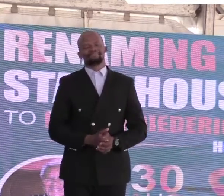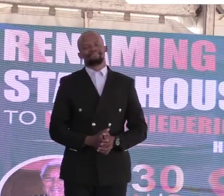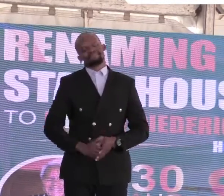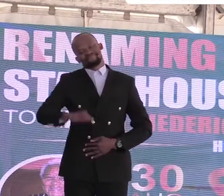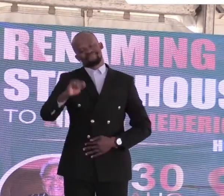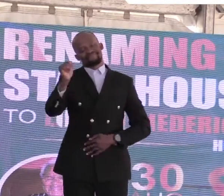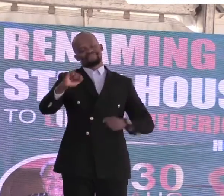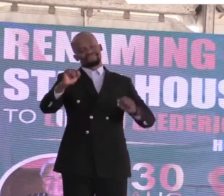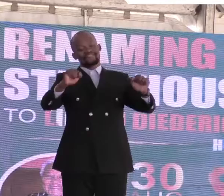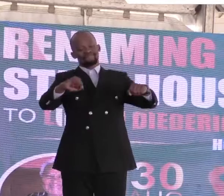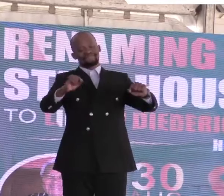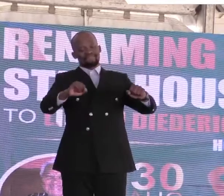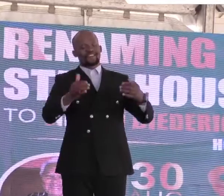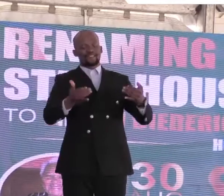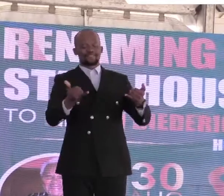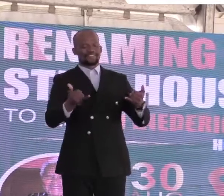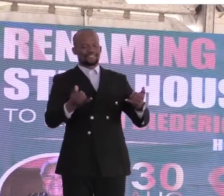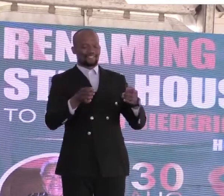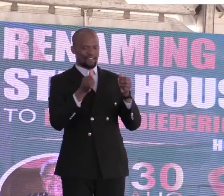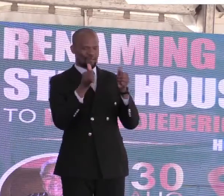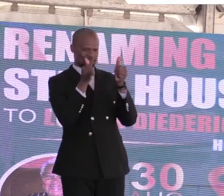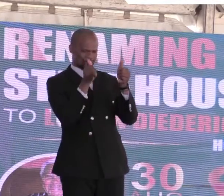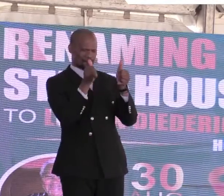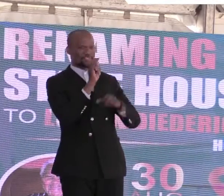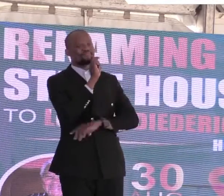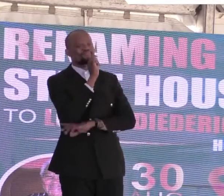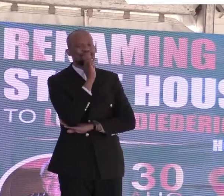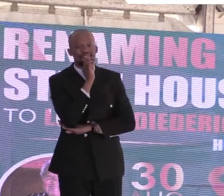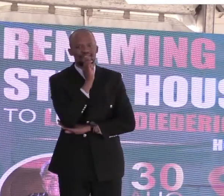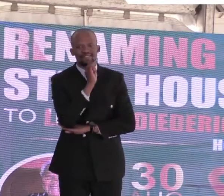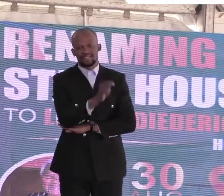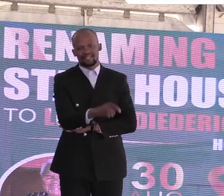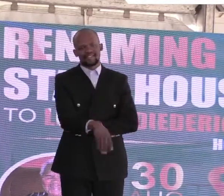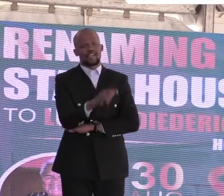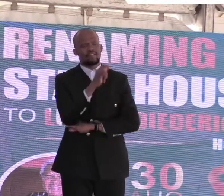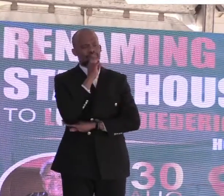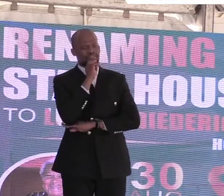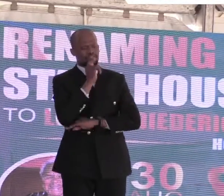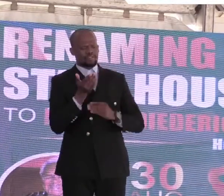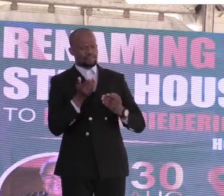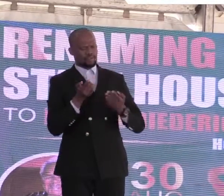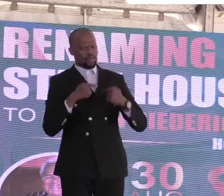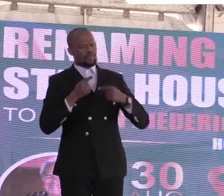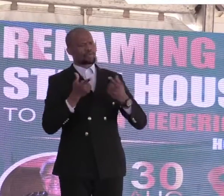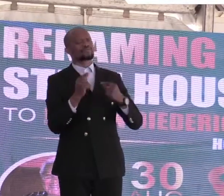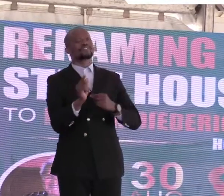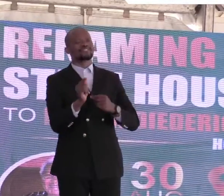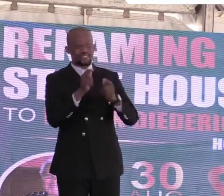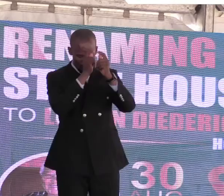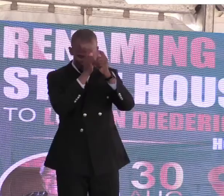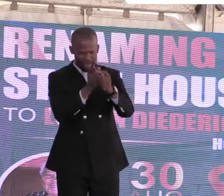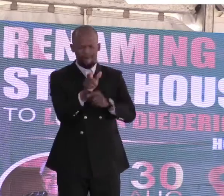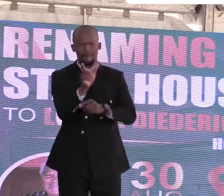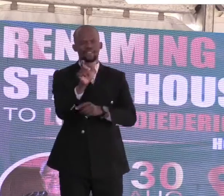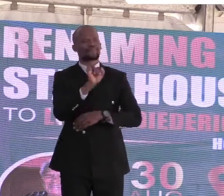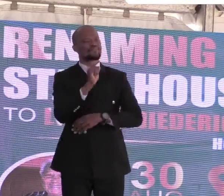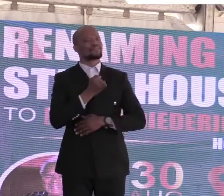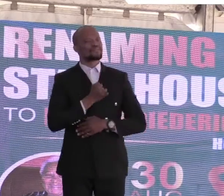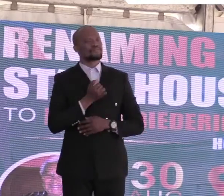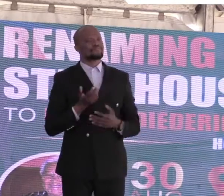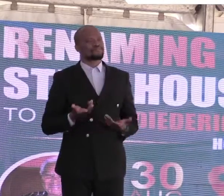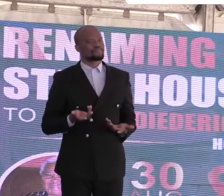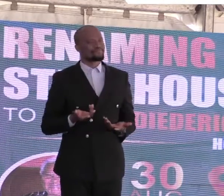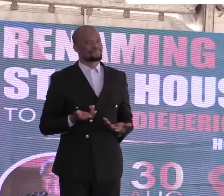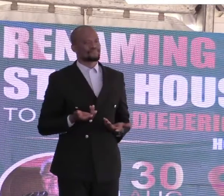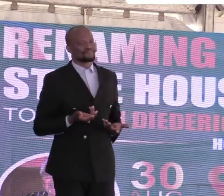Indeed, today is a good morning, a morning in which we are honoring one of our own,